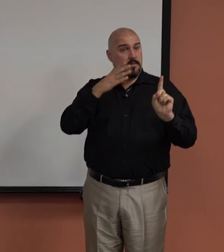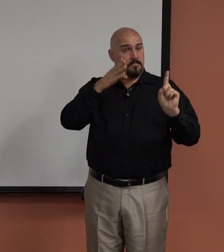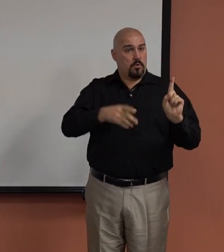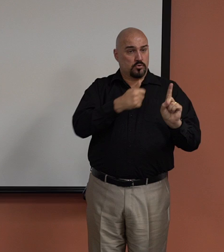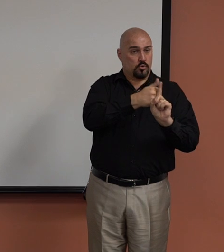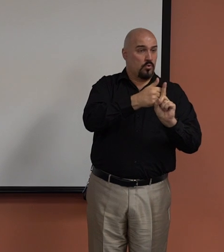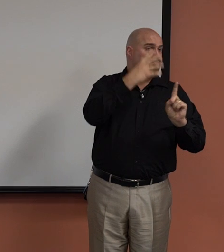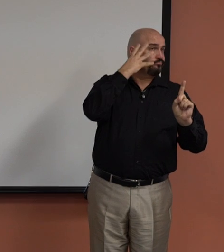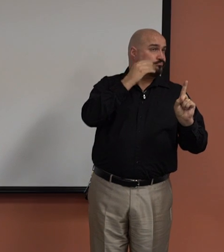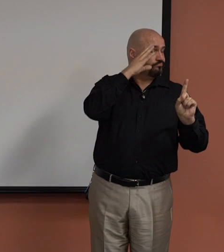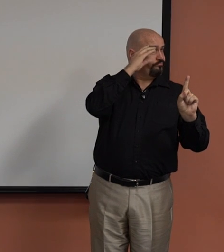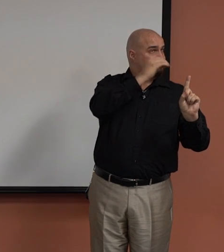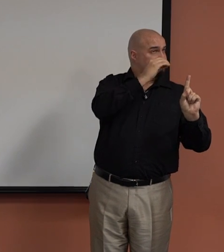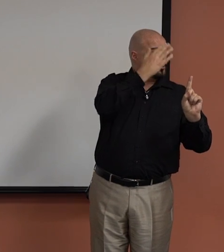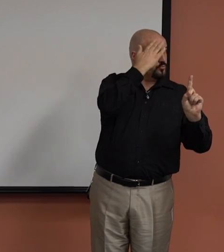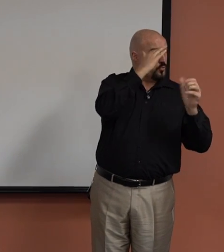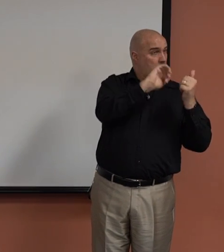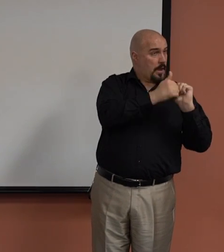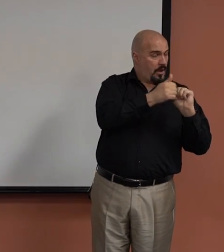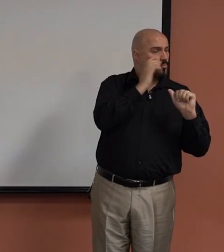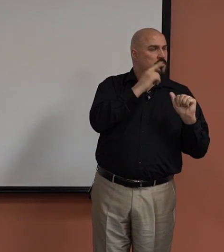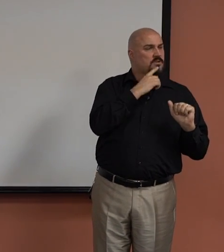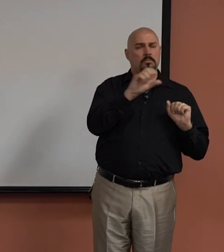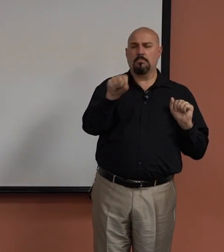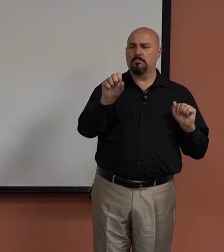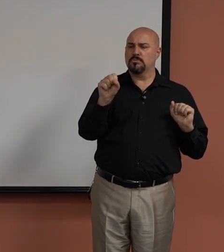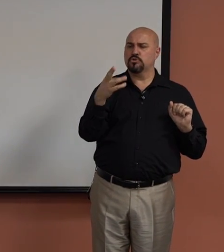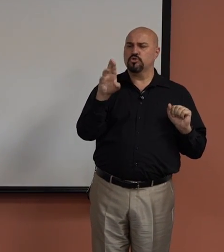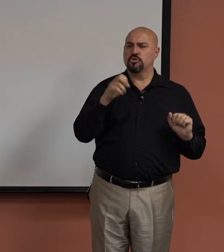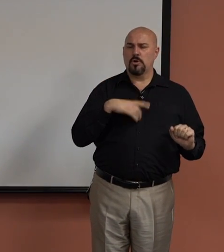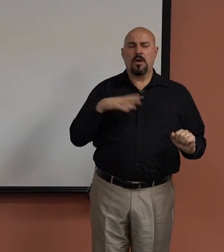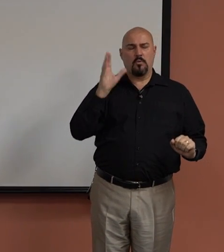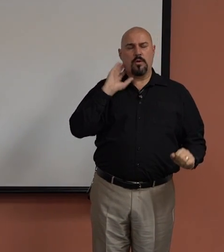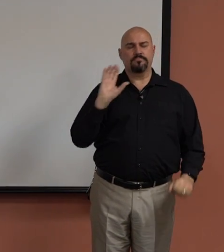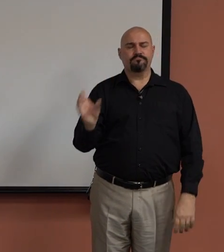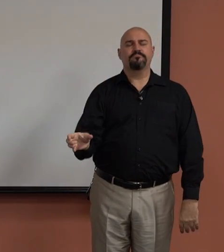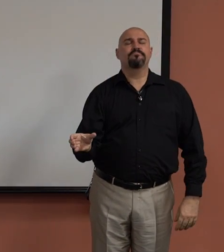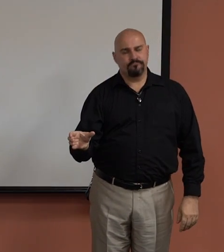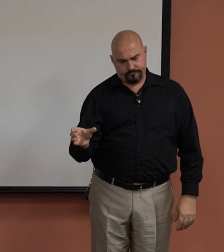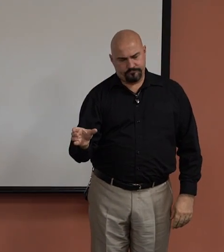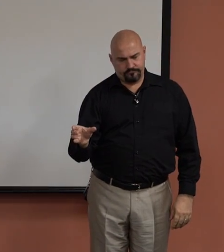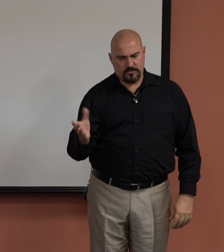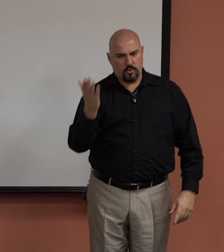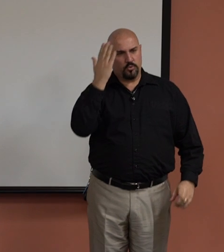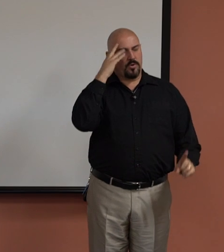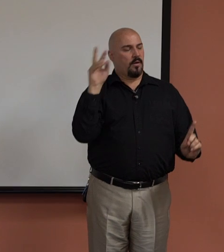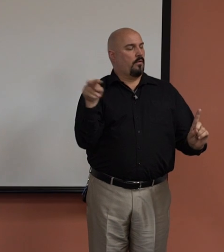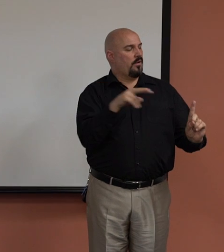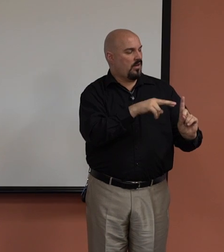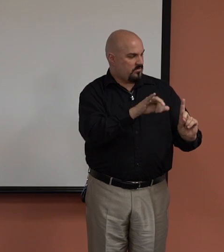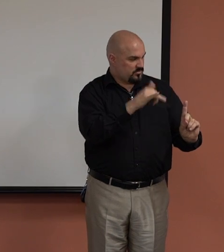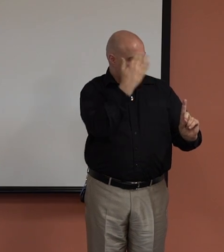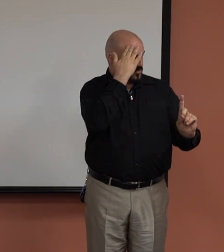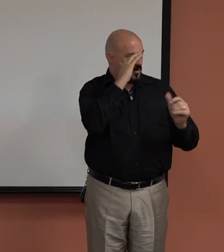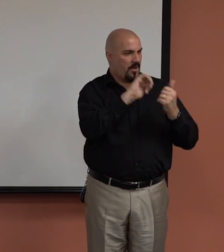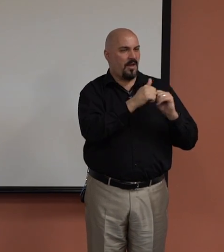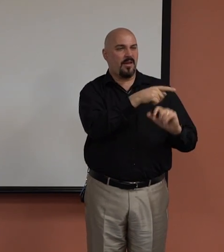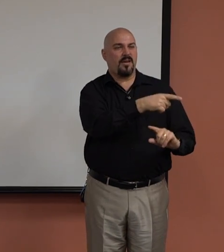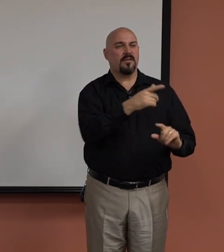and they'll grab your arm, and you kind of know just by their response, once you've done